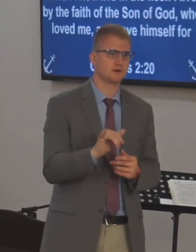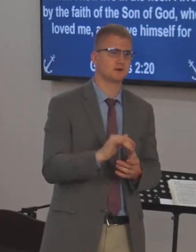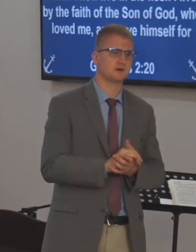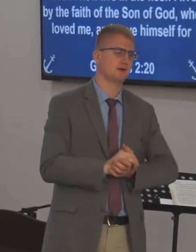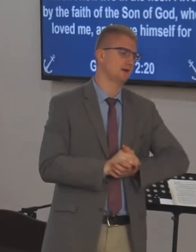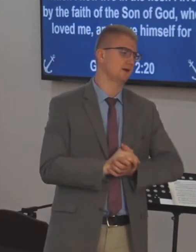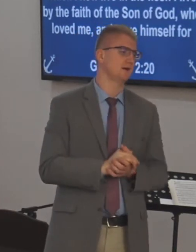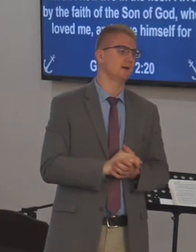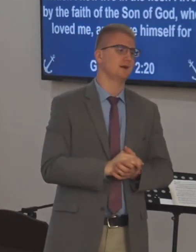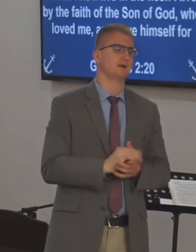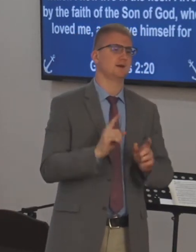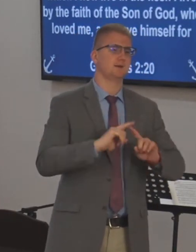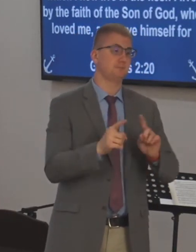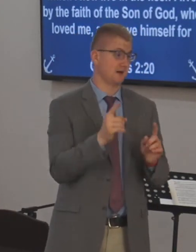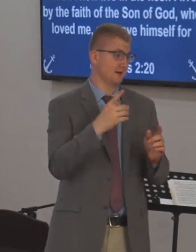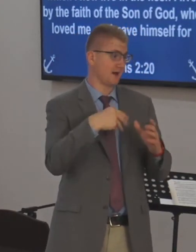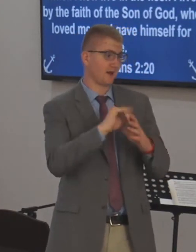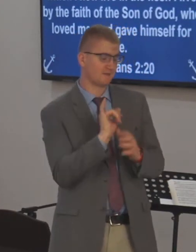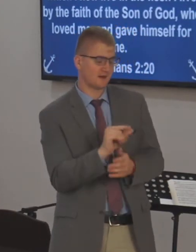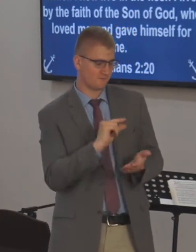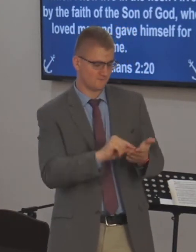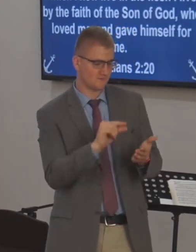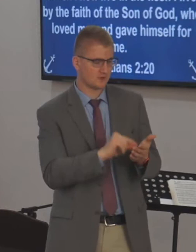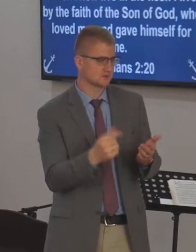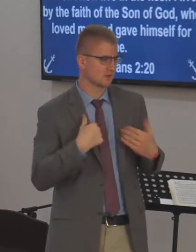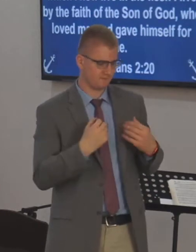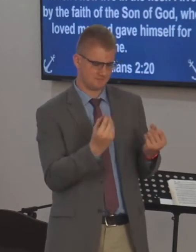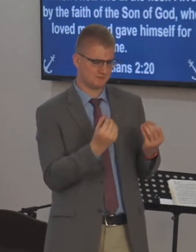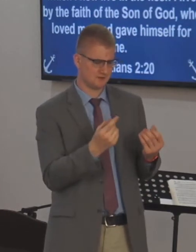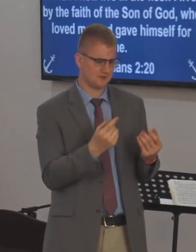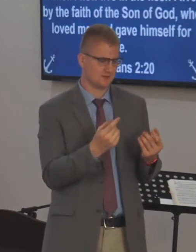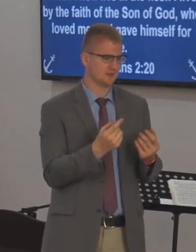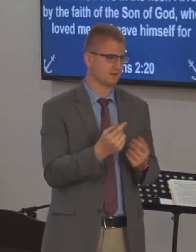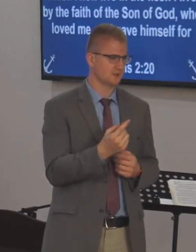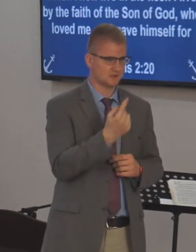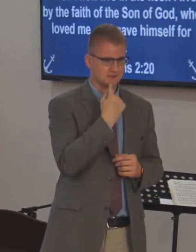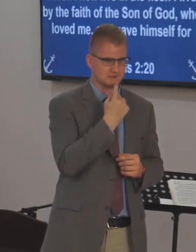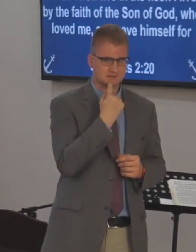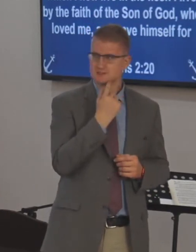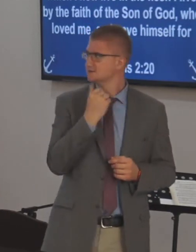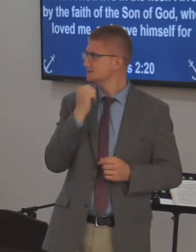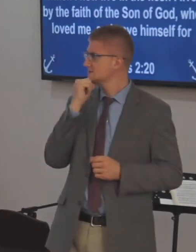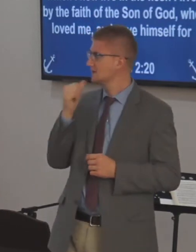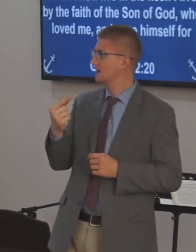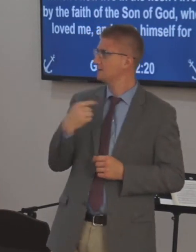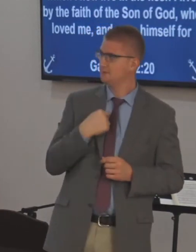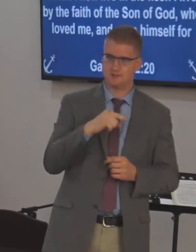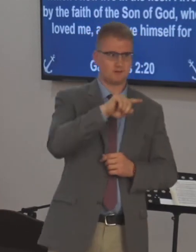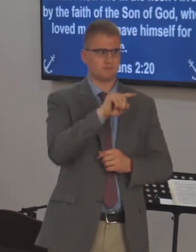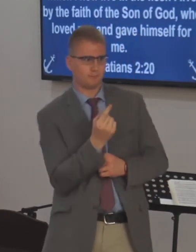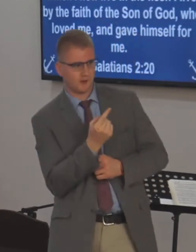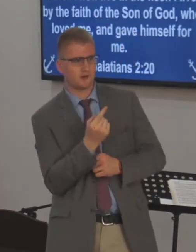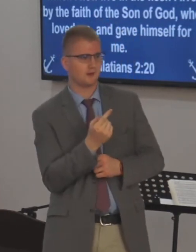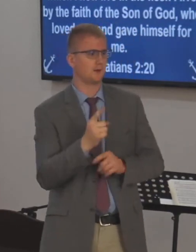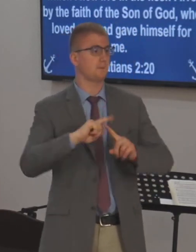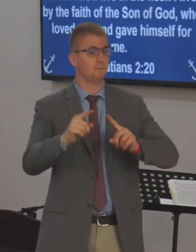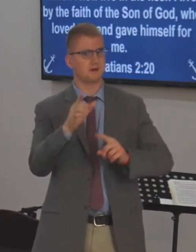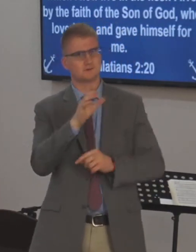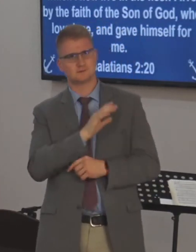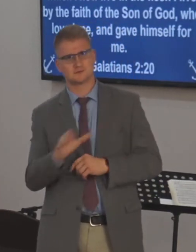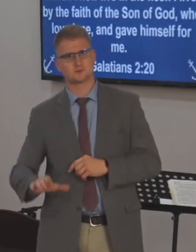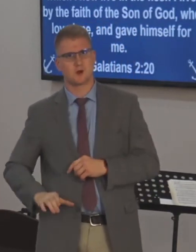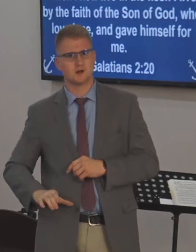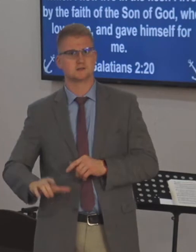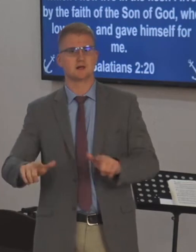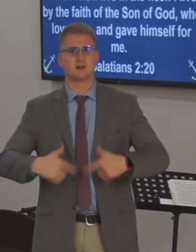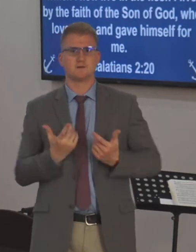I'm crucified with Christ. Nevertheless I live, yet not I, comma, 1. But Christ liveth in me, colon. In the life which I now